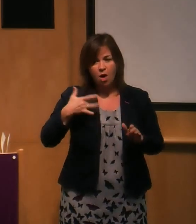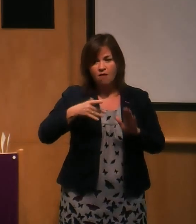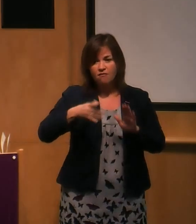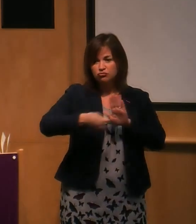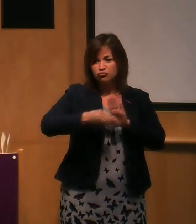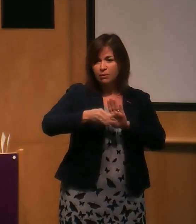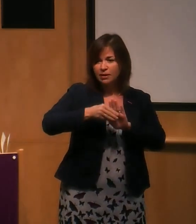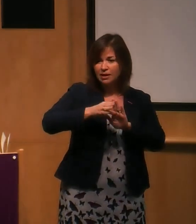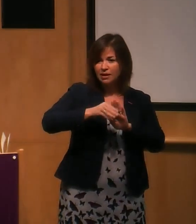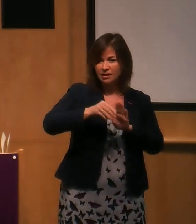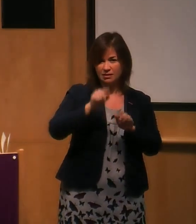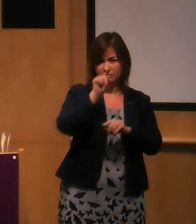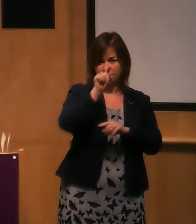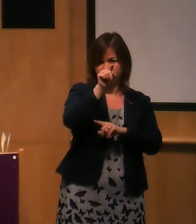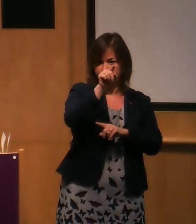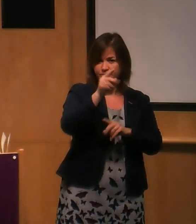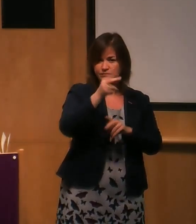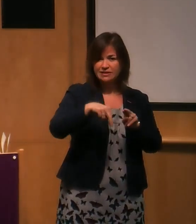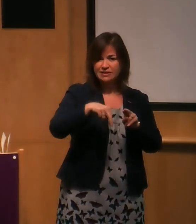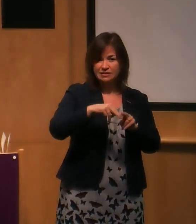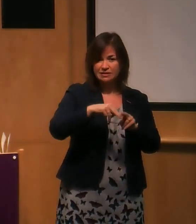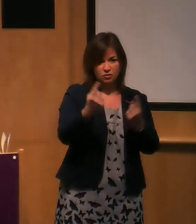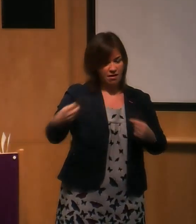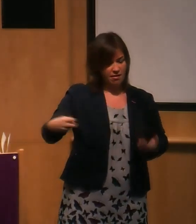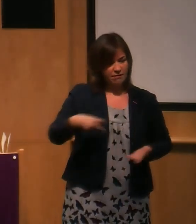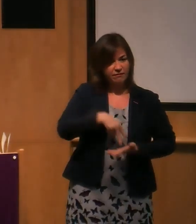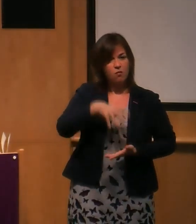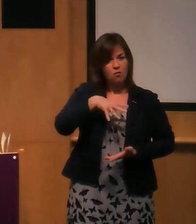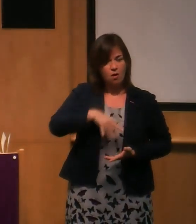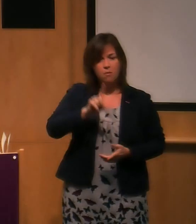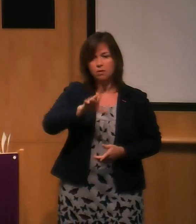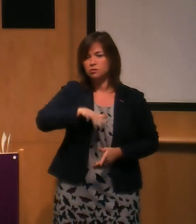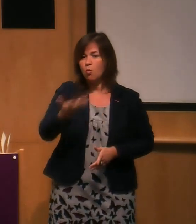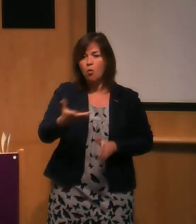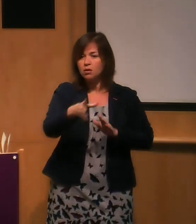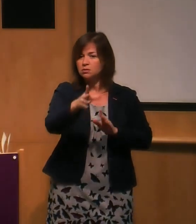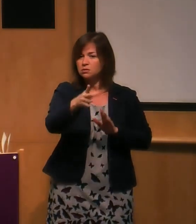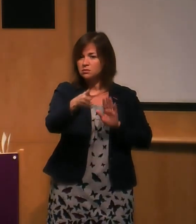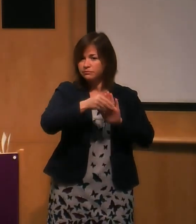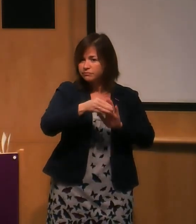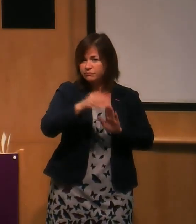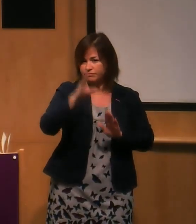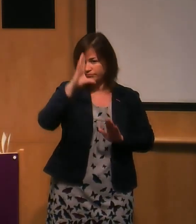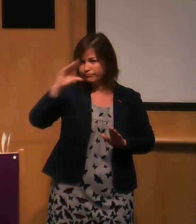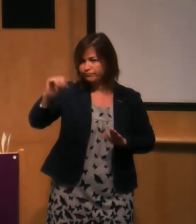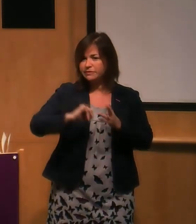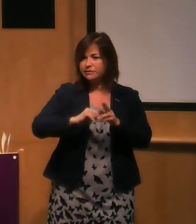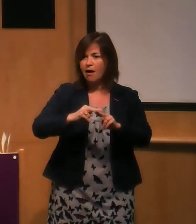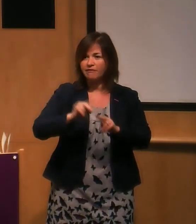We do have a lot of delegates this morning. We would hope that everything is clear and you can access